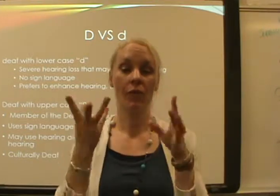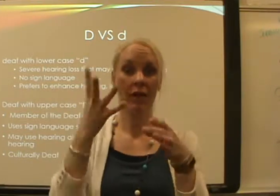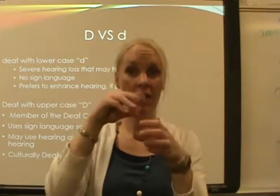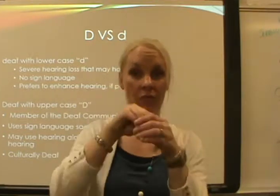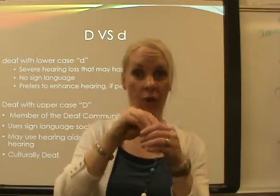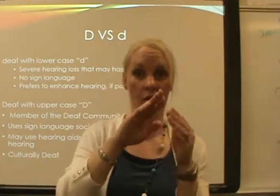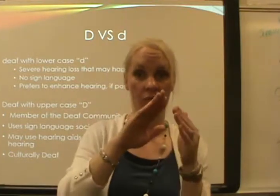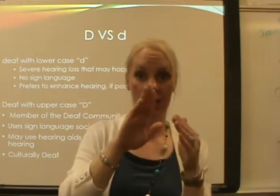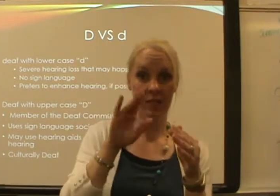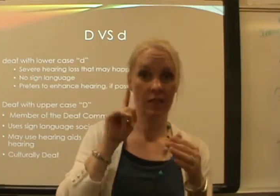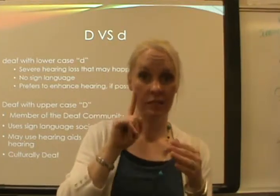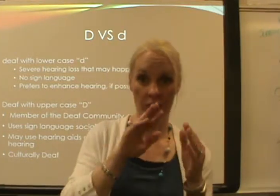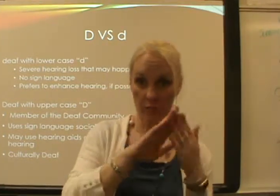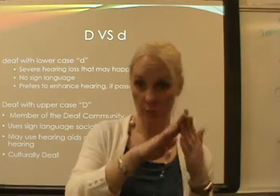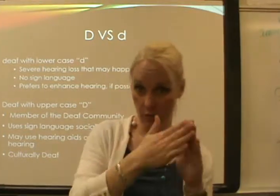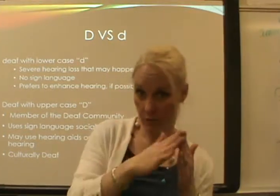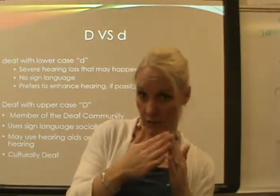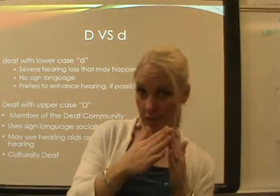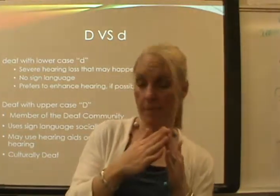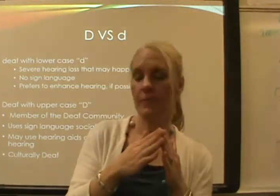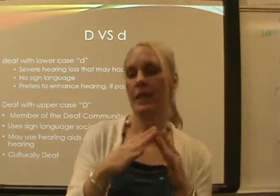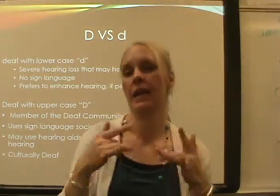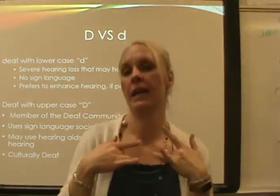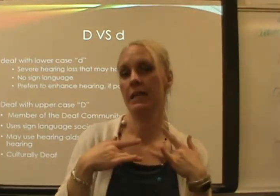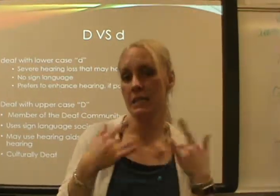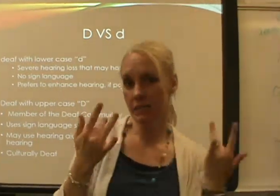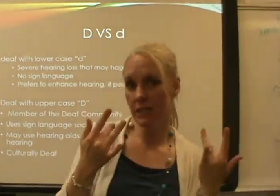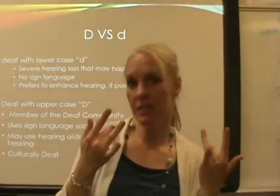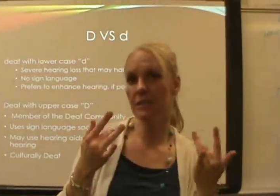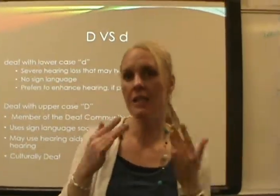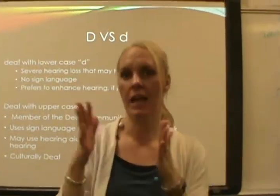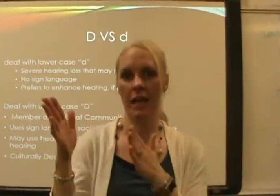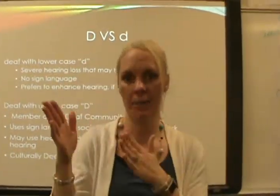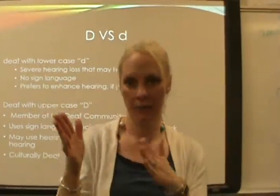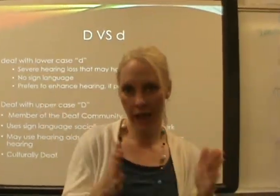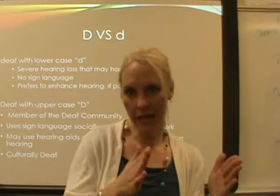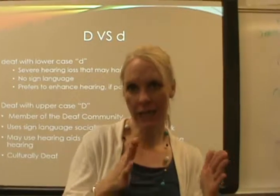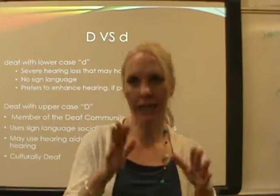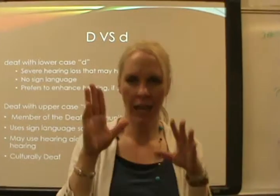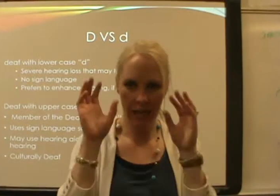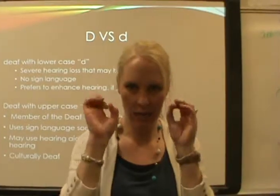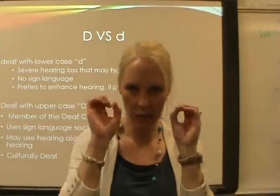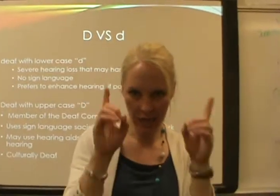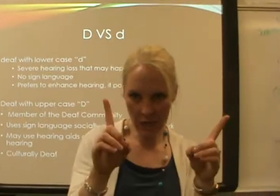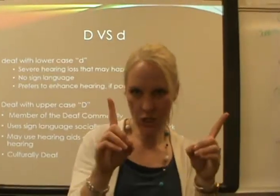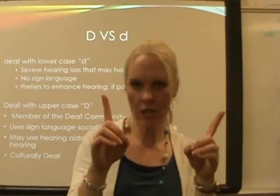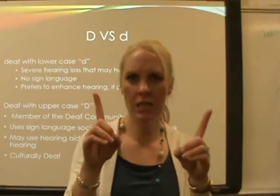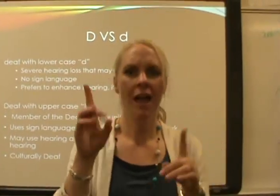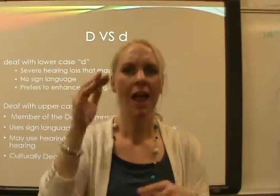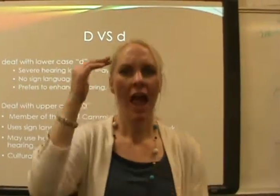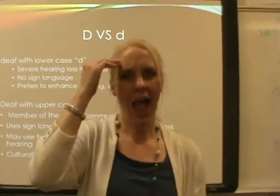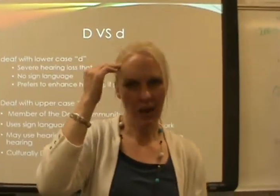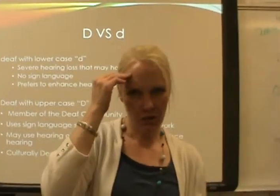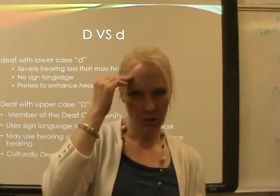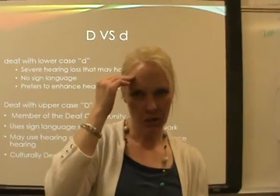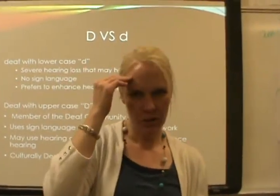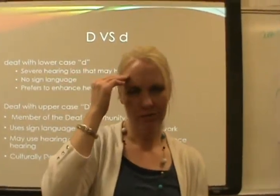very involved in the deaf community and activities and planning and education and knowledge,